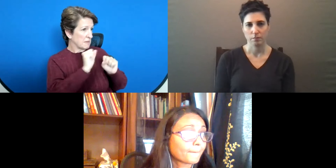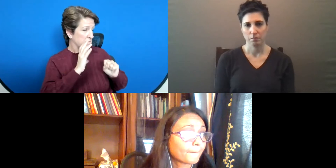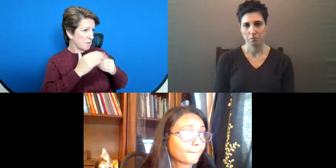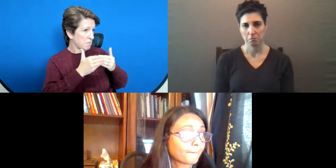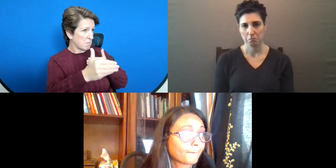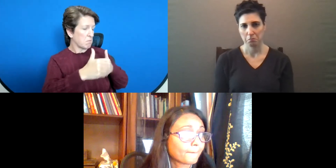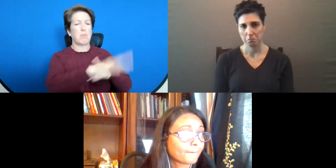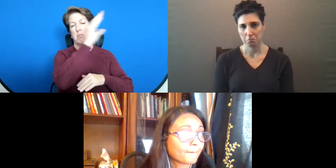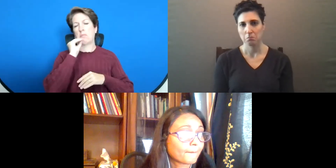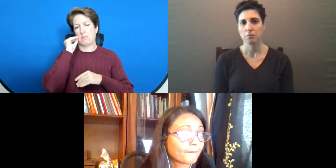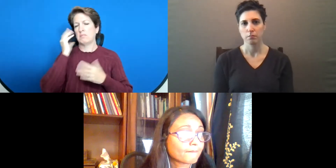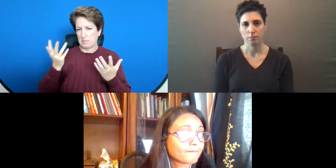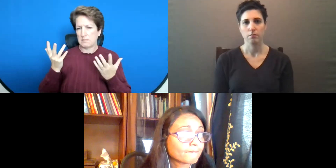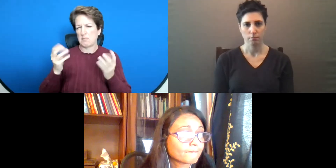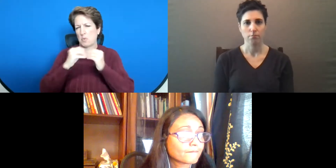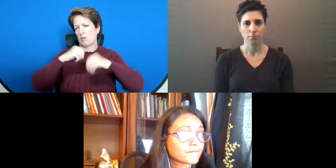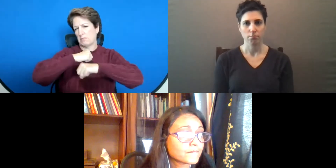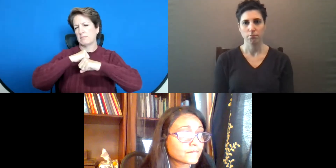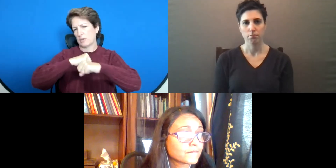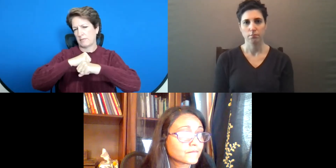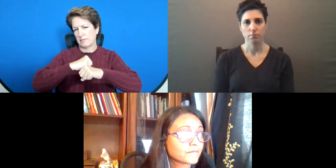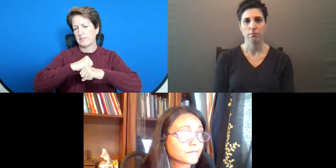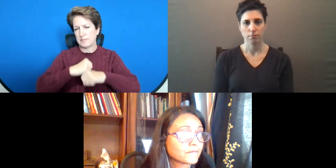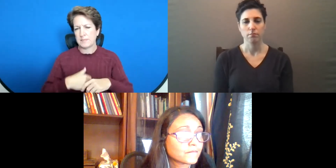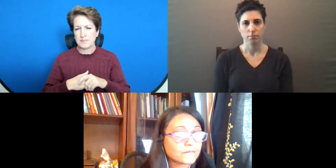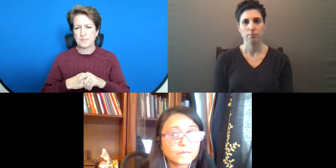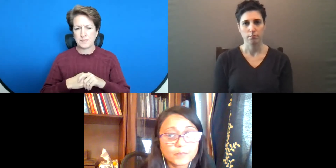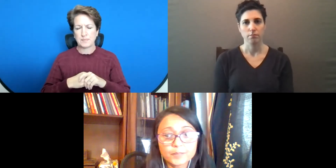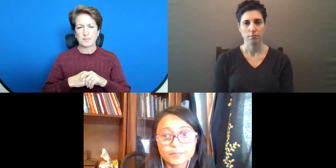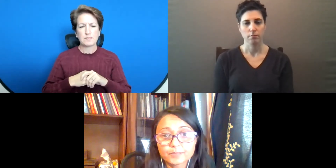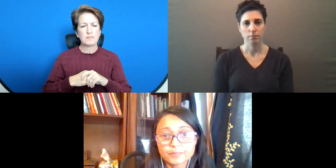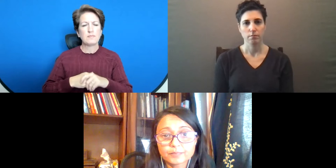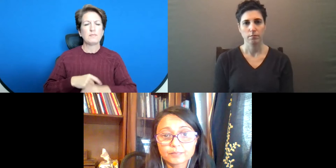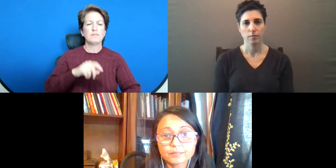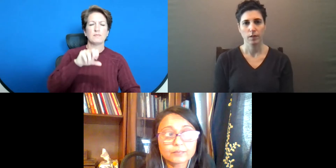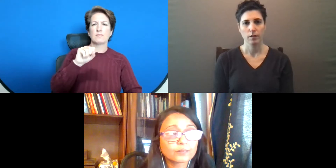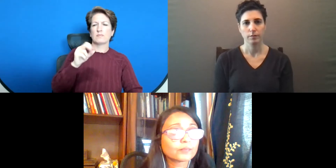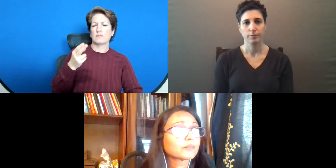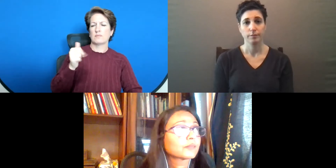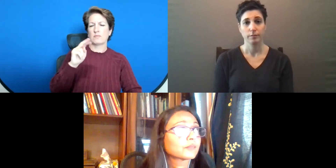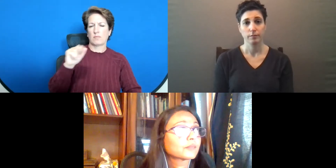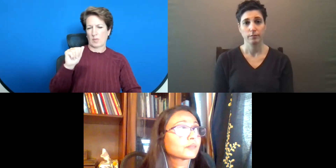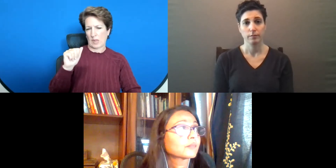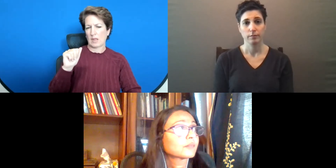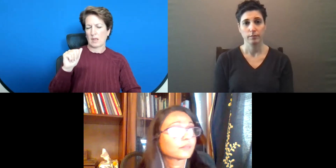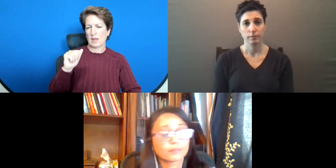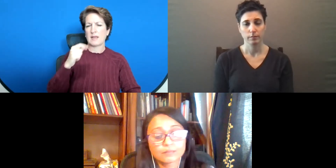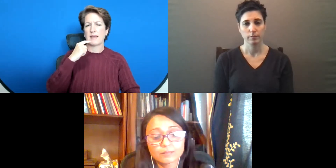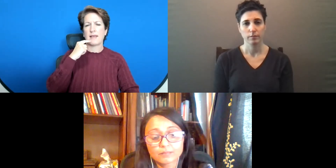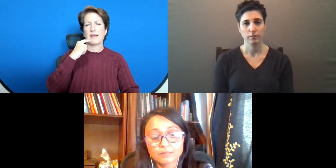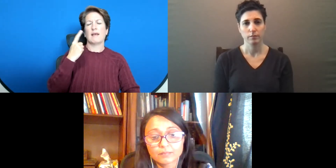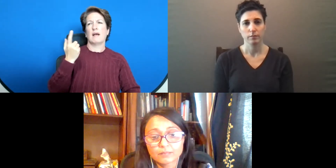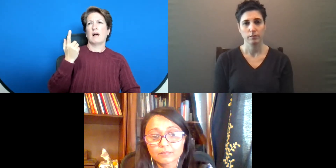Thank you. Okay, so one of the ambassadors asked one common reason or complaint that has come up